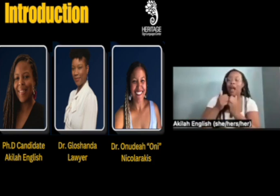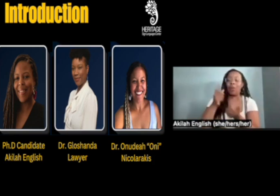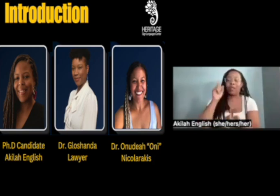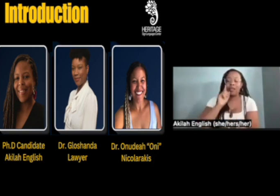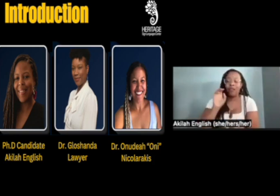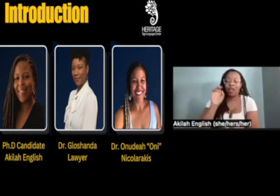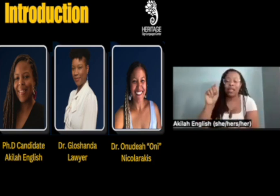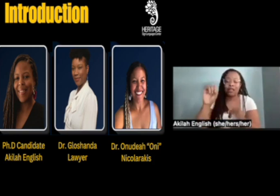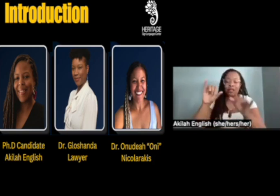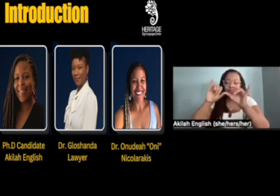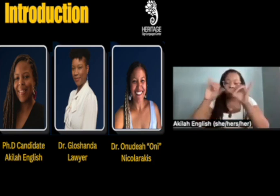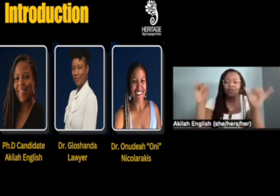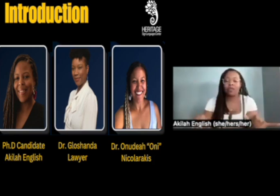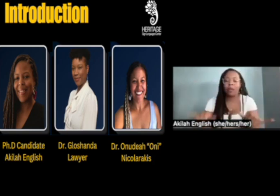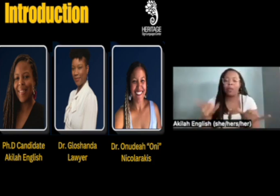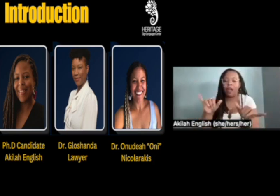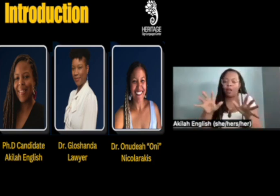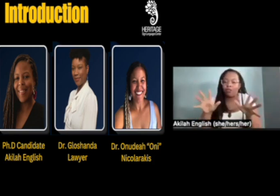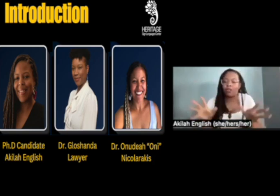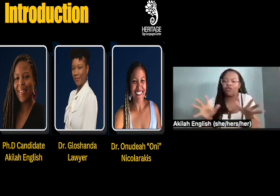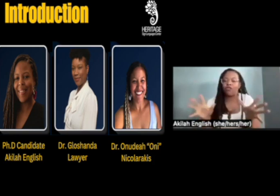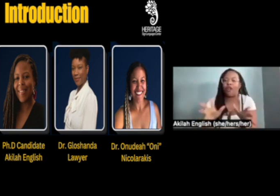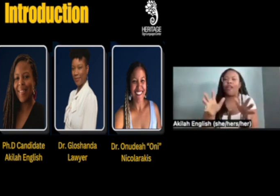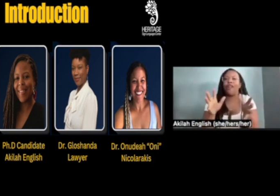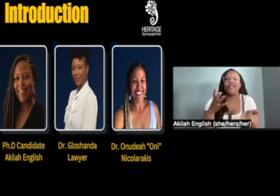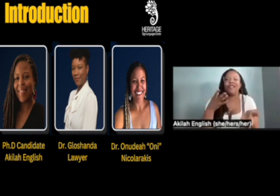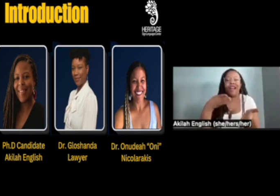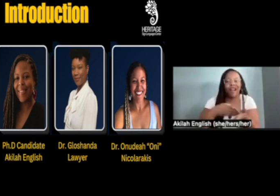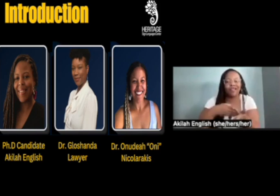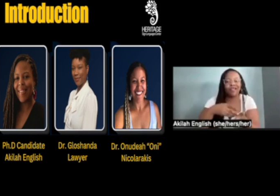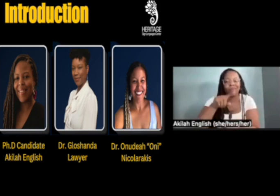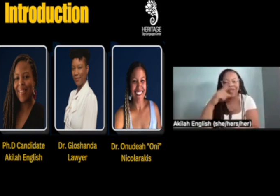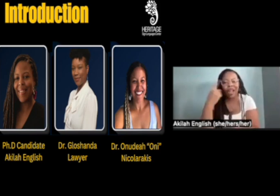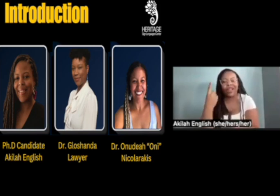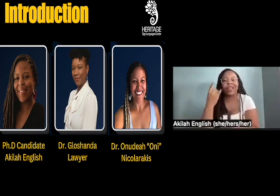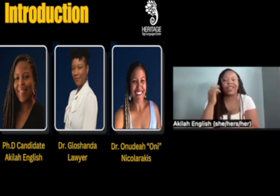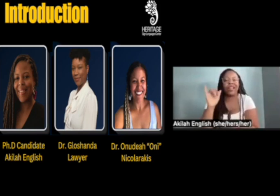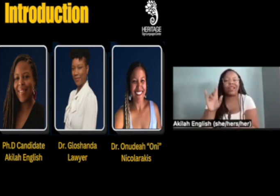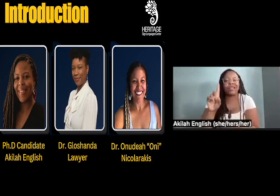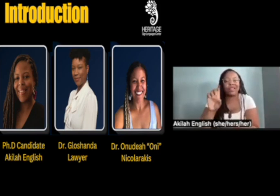navigate through the deaf education system,